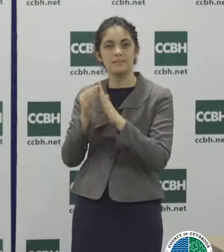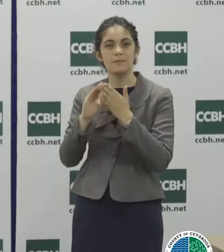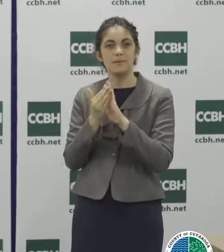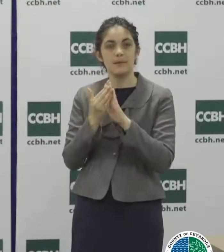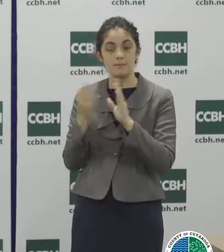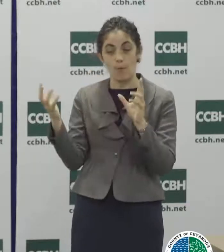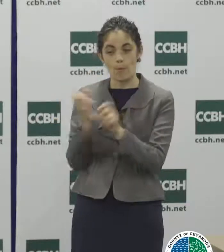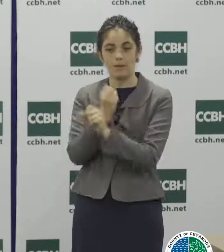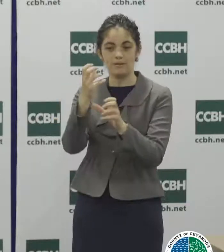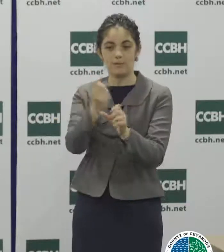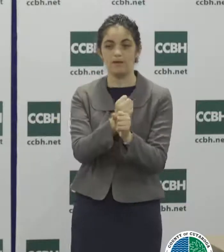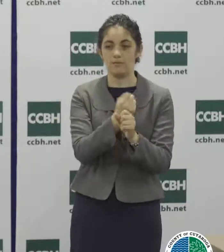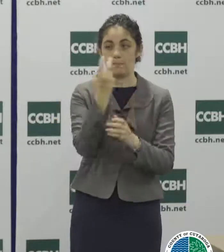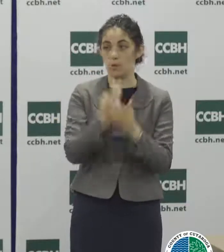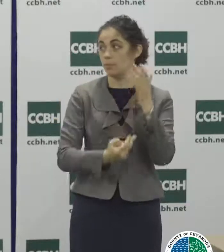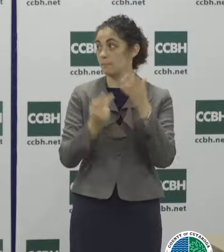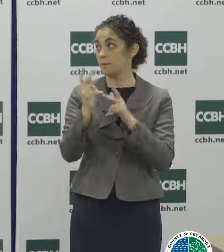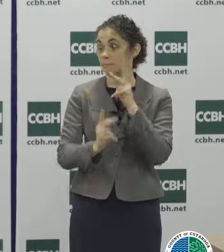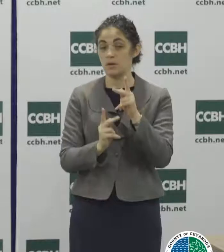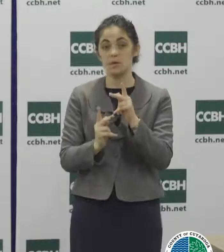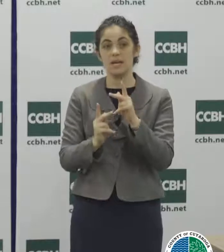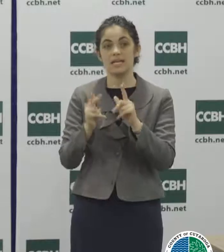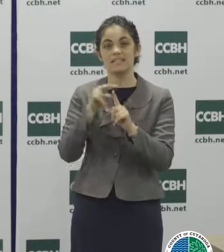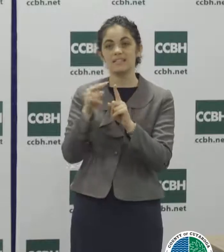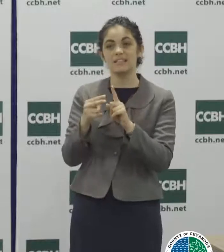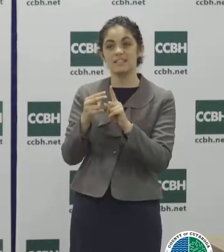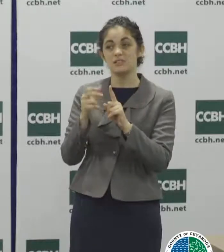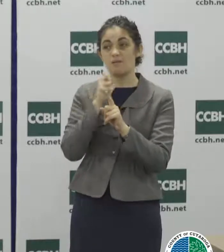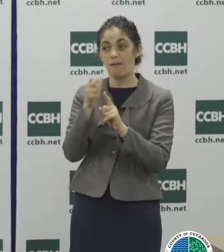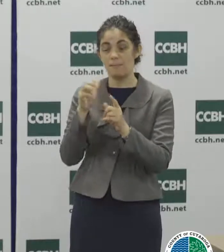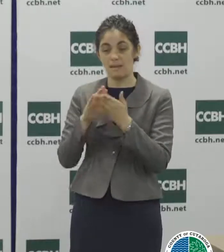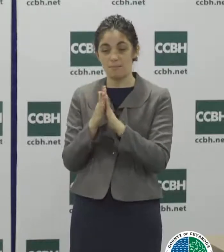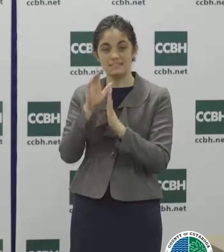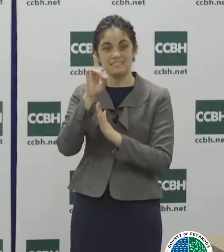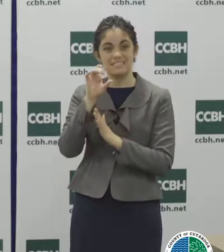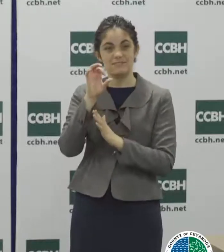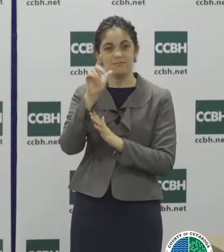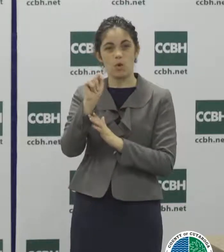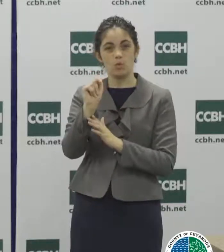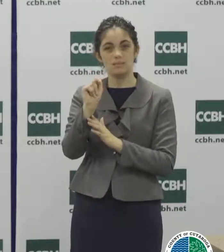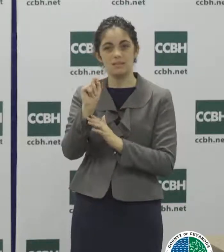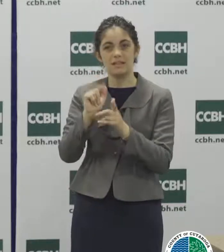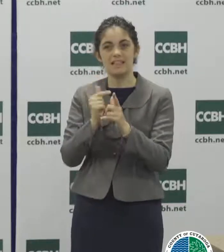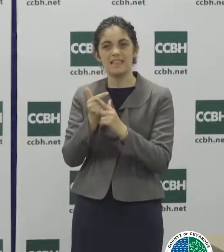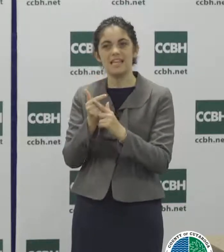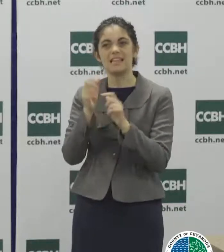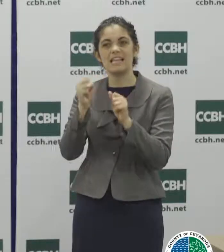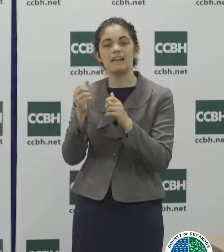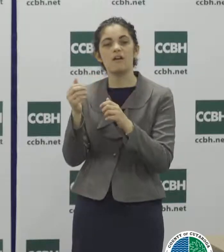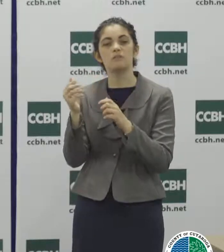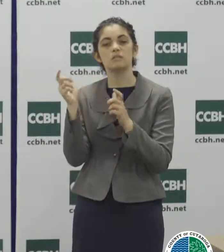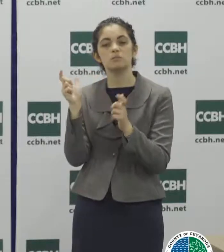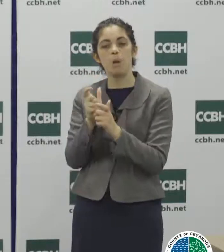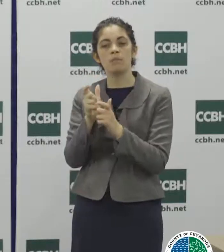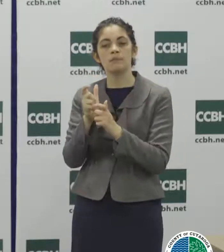a win-win. The city avoids default, and the county can make a modest interest rate.